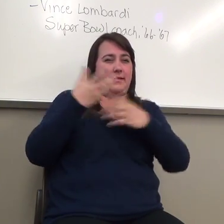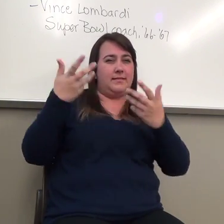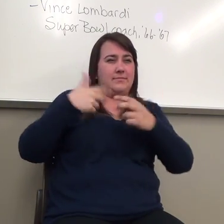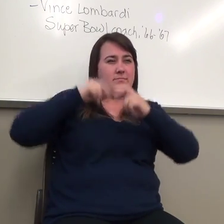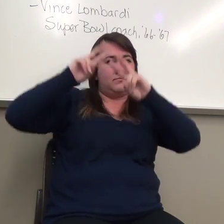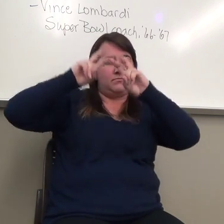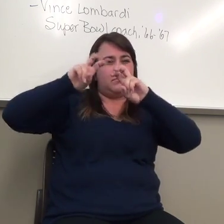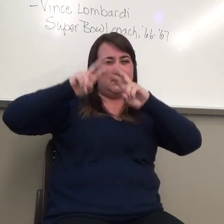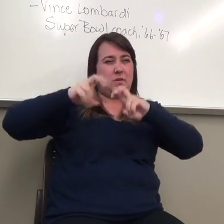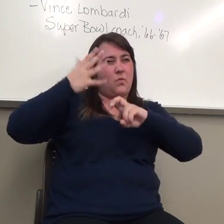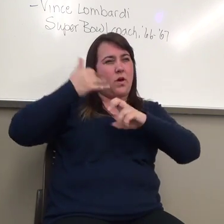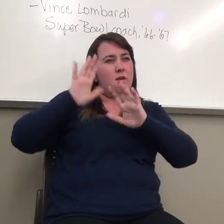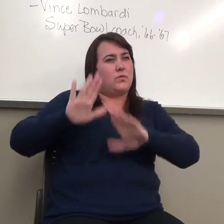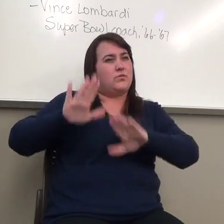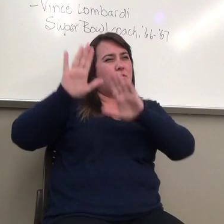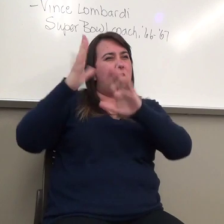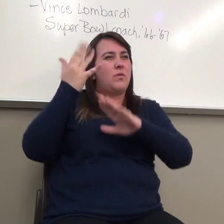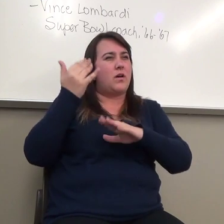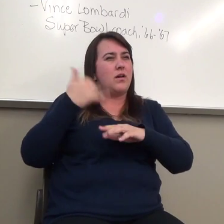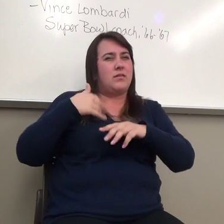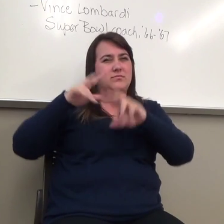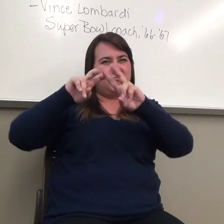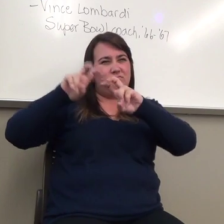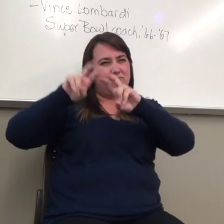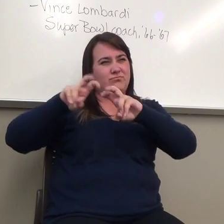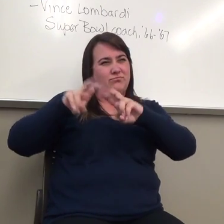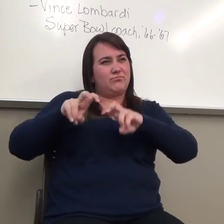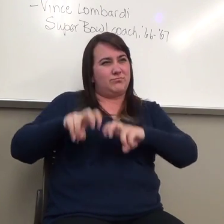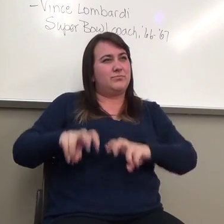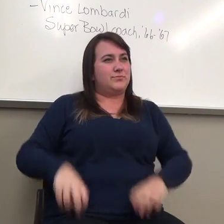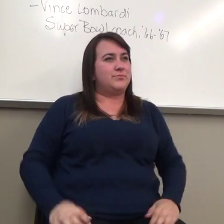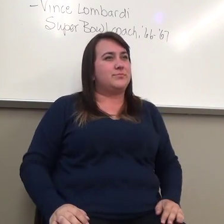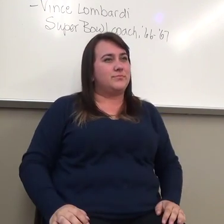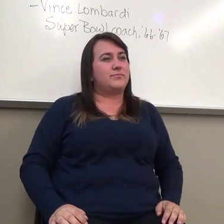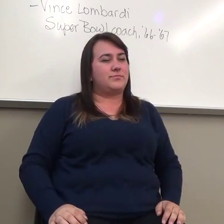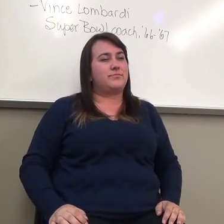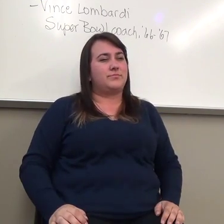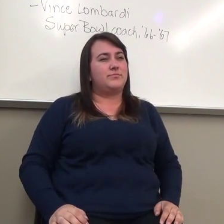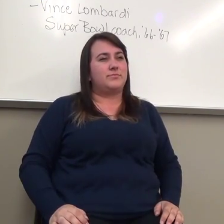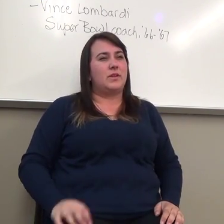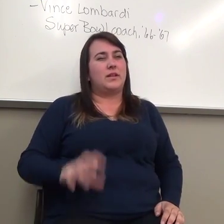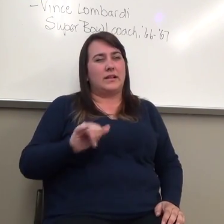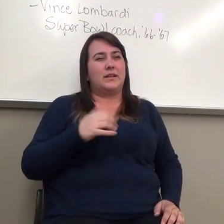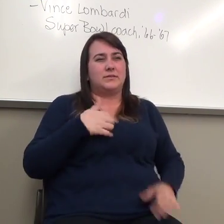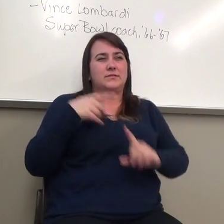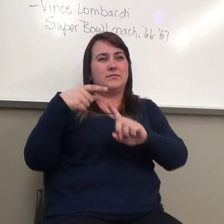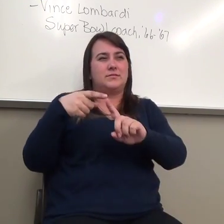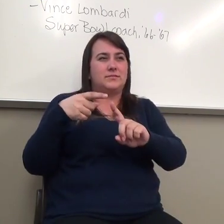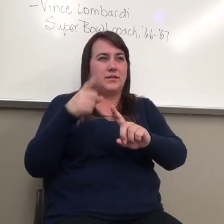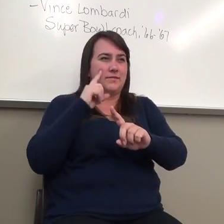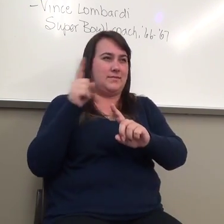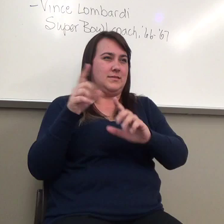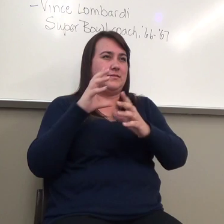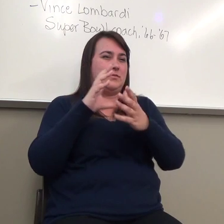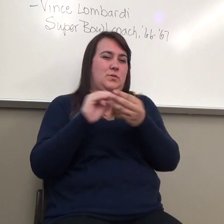date great. Okay? So that's what we're looking for. Okay? And